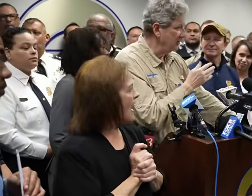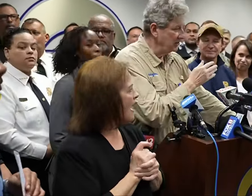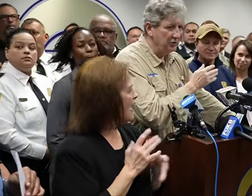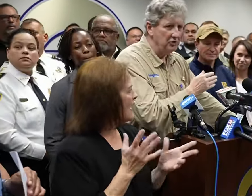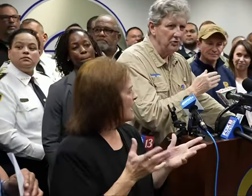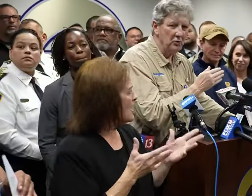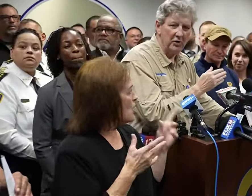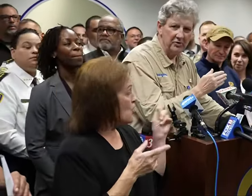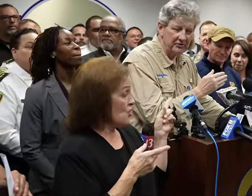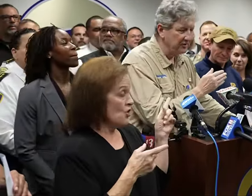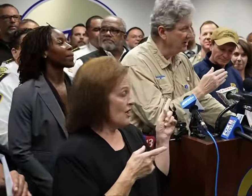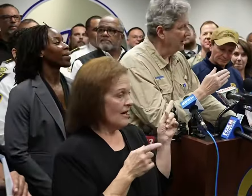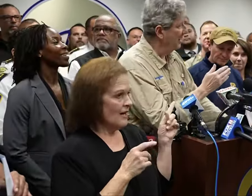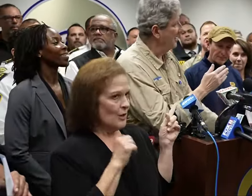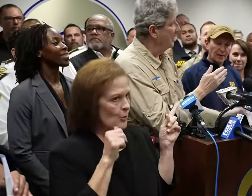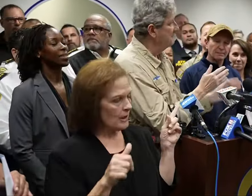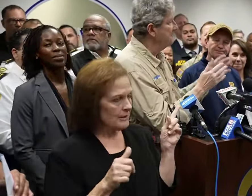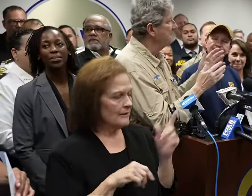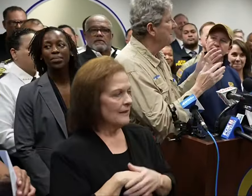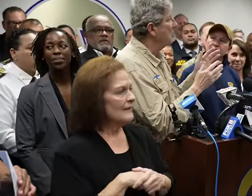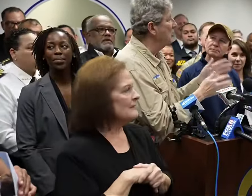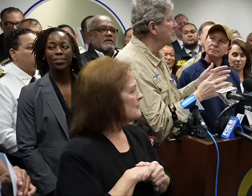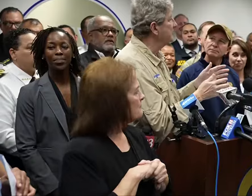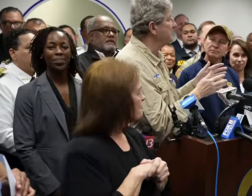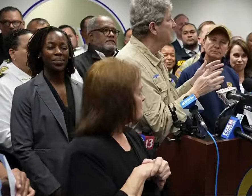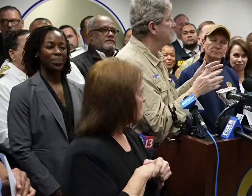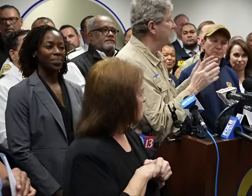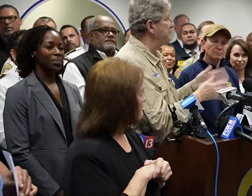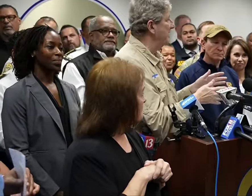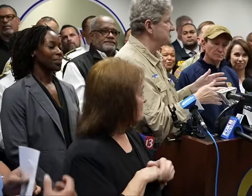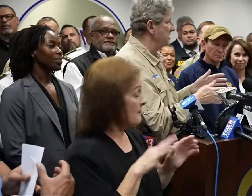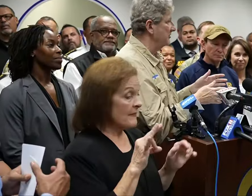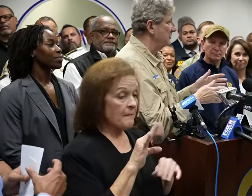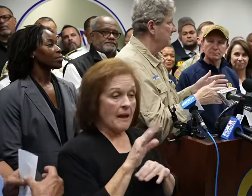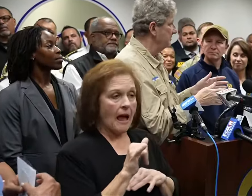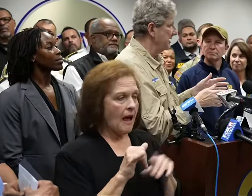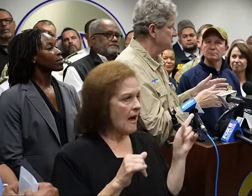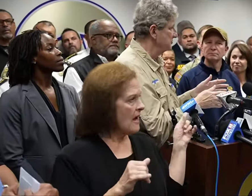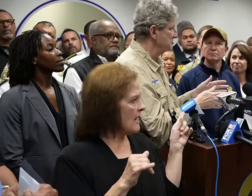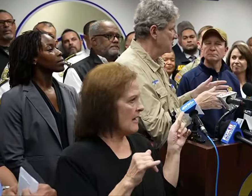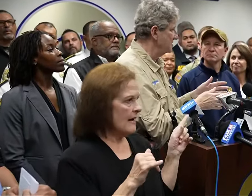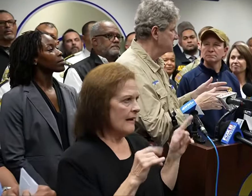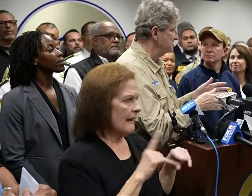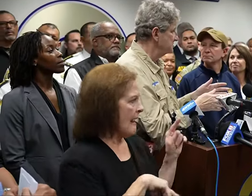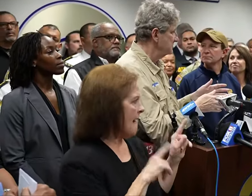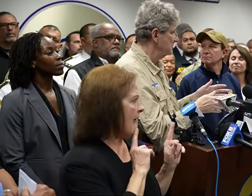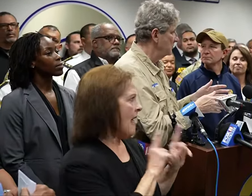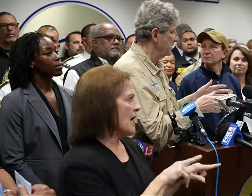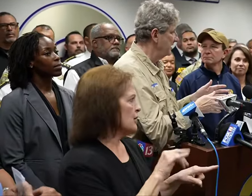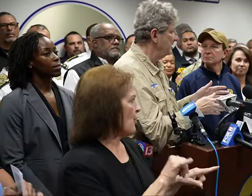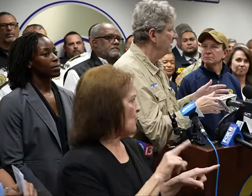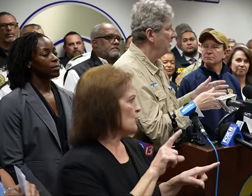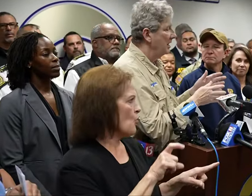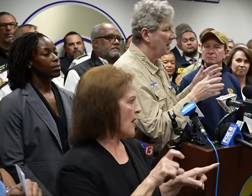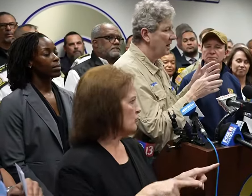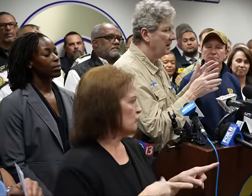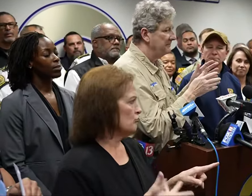don't get it. You wouldn't. Look, the FBI is not going to be able to answer those questions,